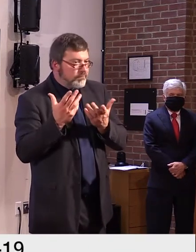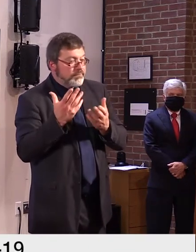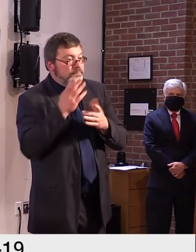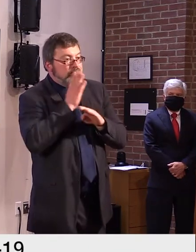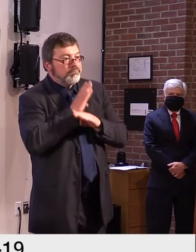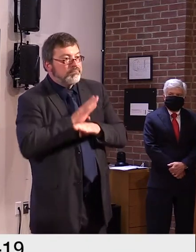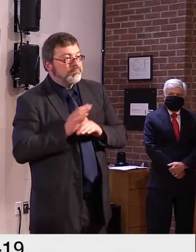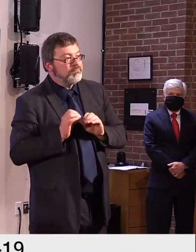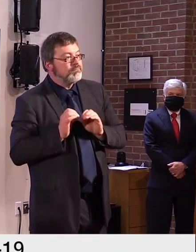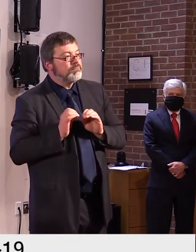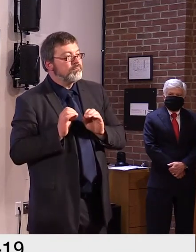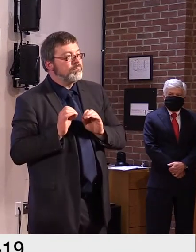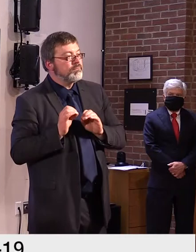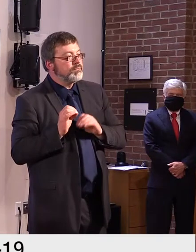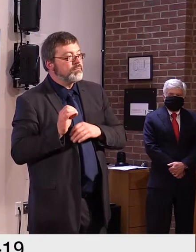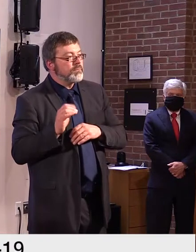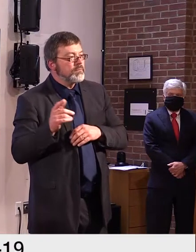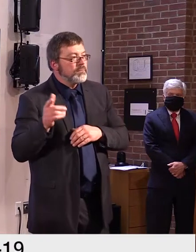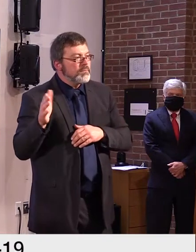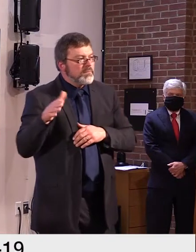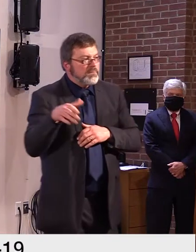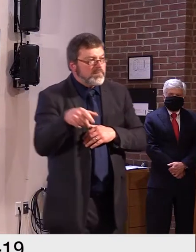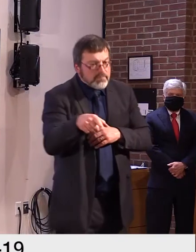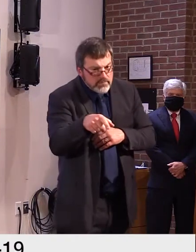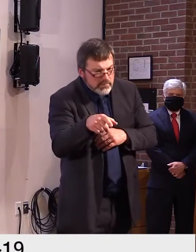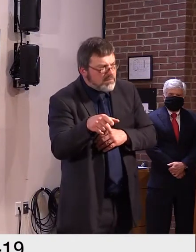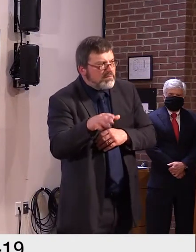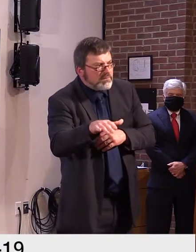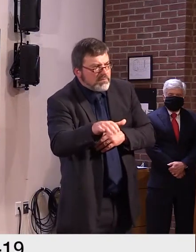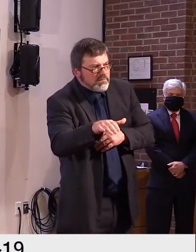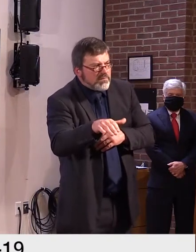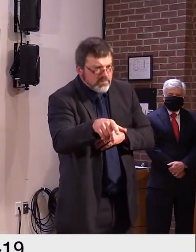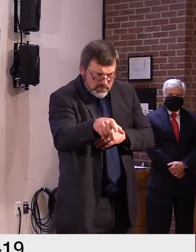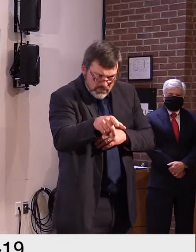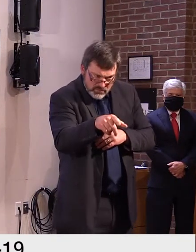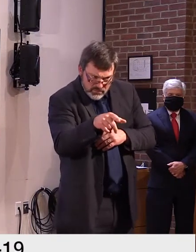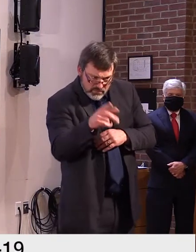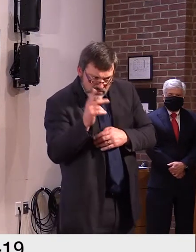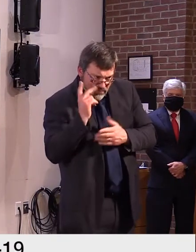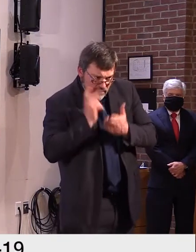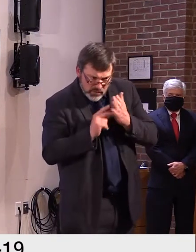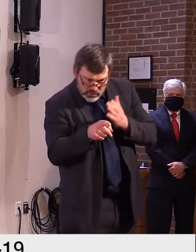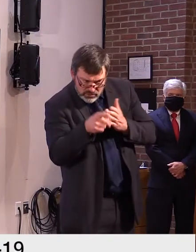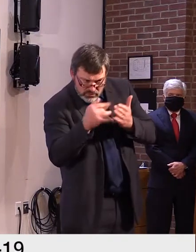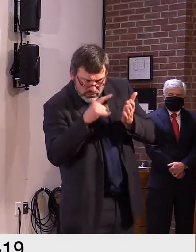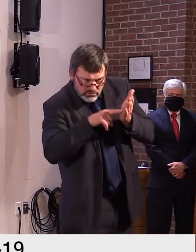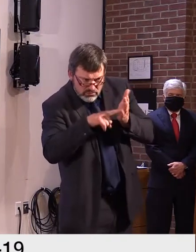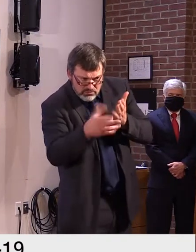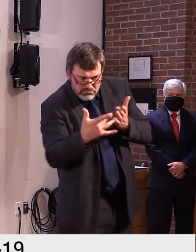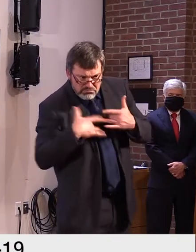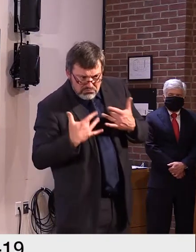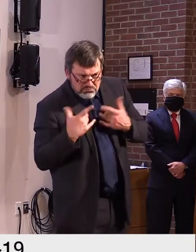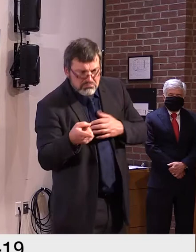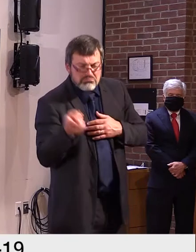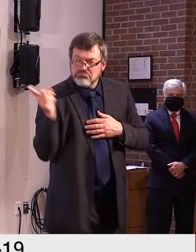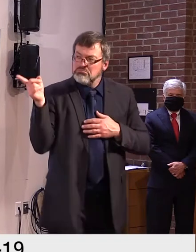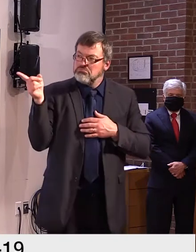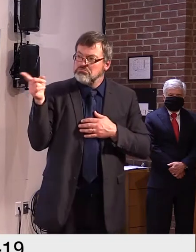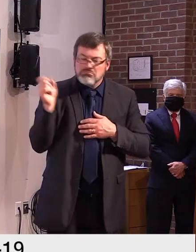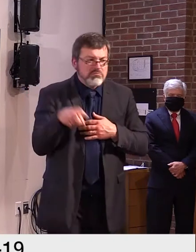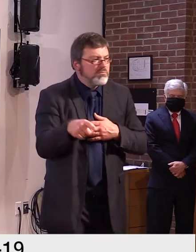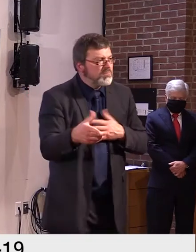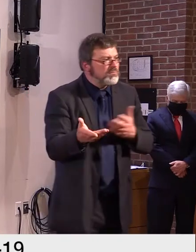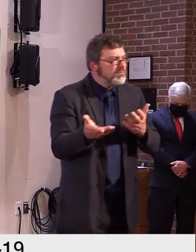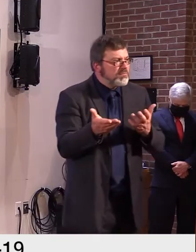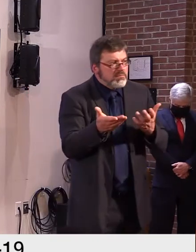I'm assuming Secretary Curley's on, but if not, Lisa, we'll get back to you on that. I know there's a number of different